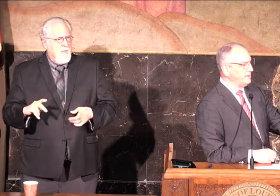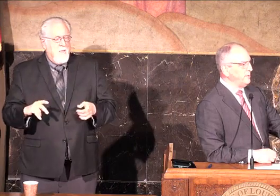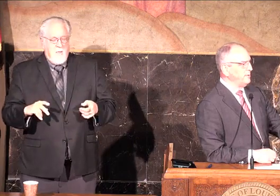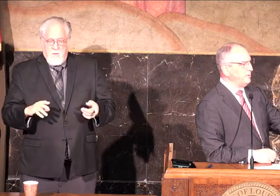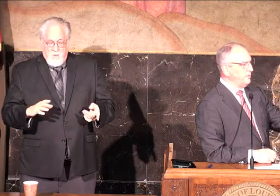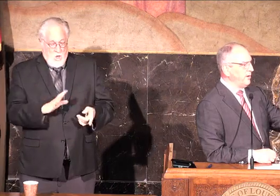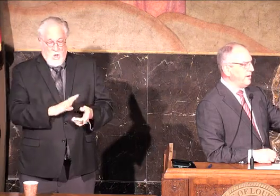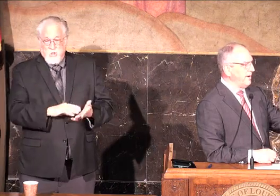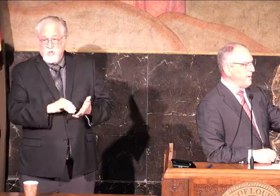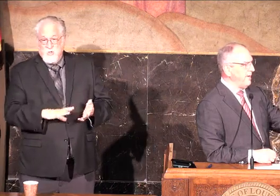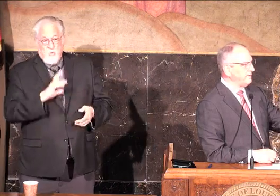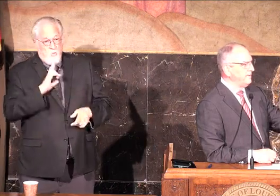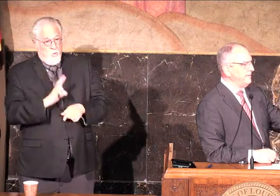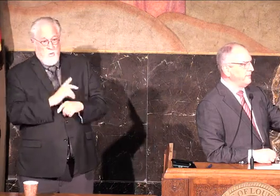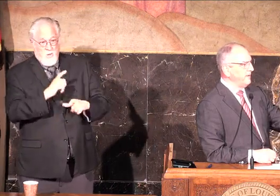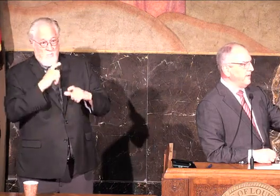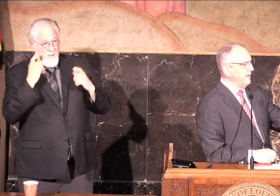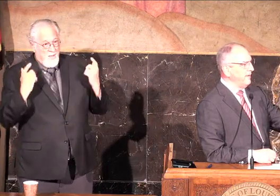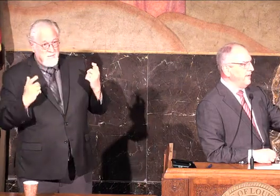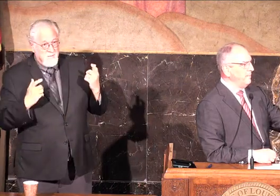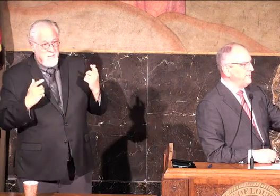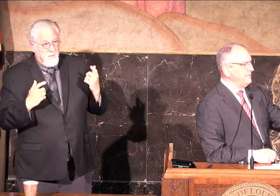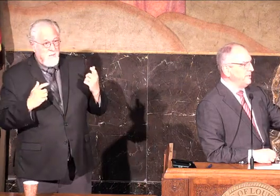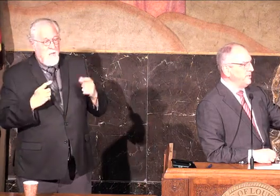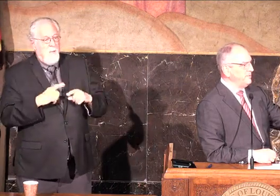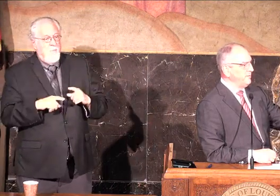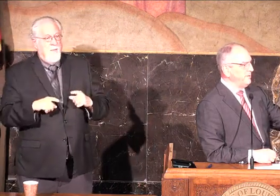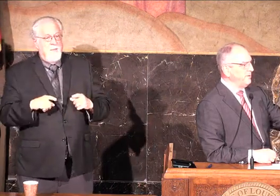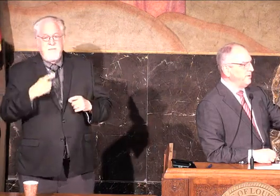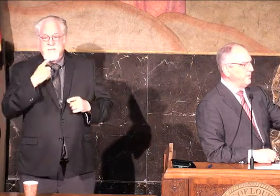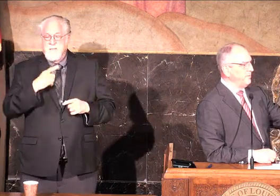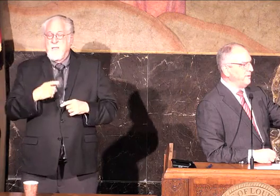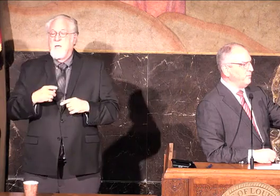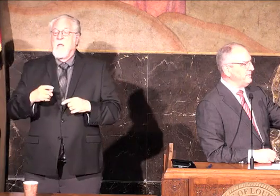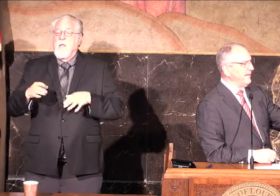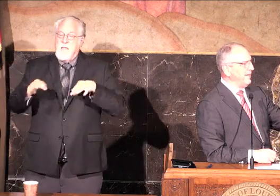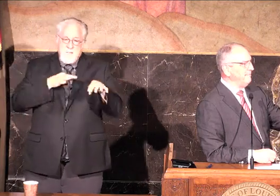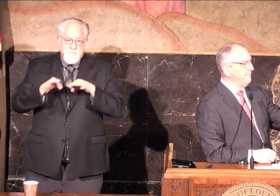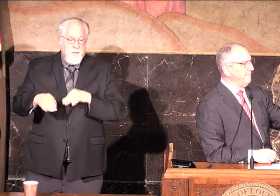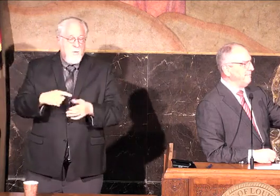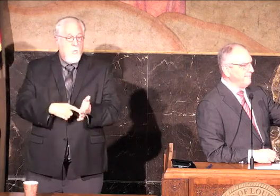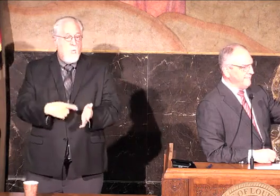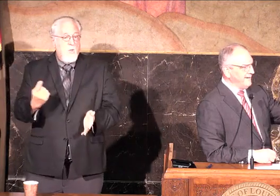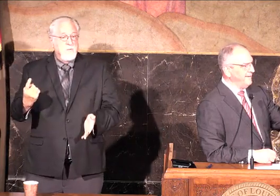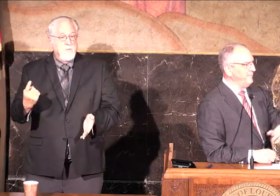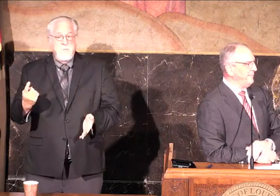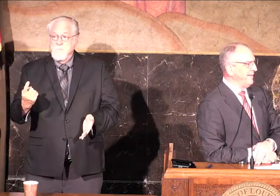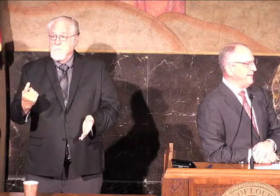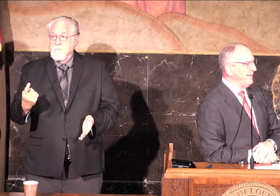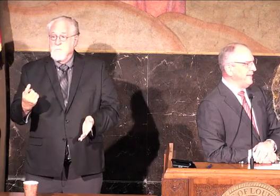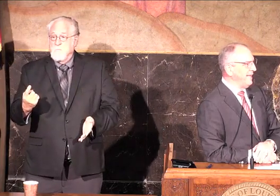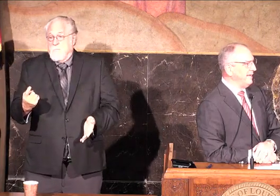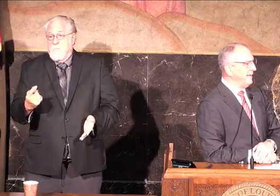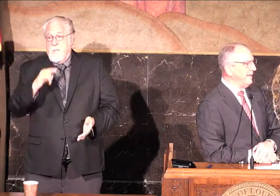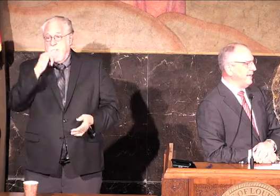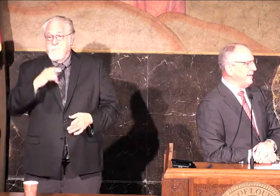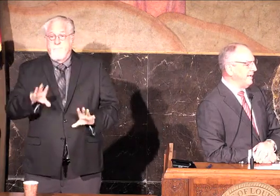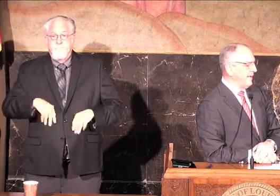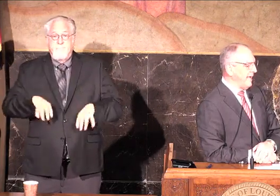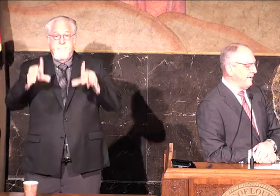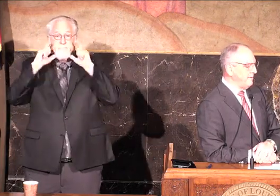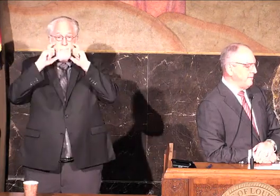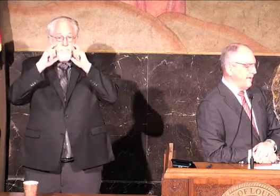her students would wear a mask. But she said once she went through it with them one time, they did it,